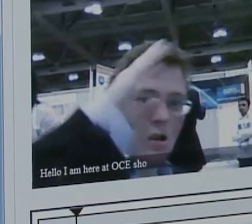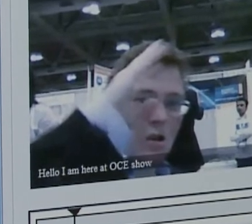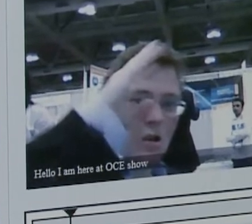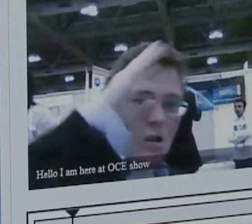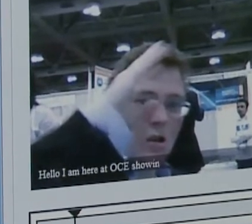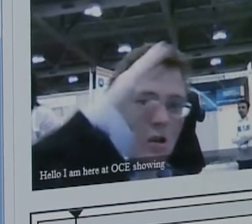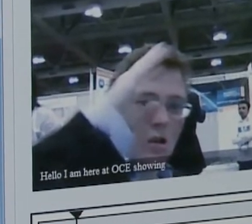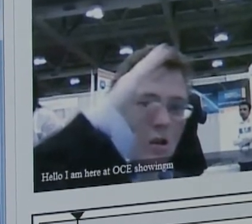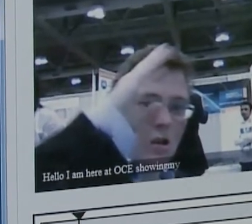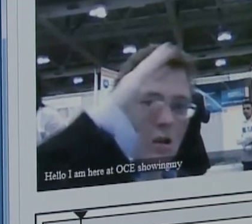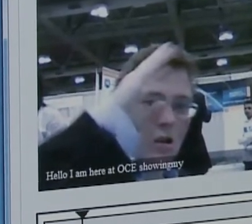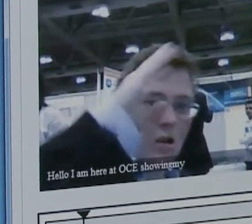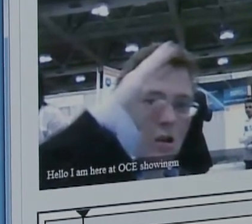make your way